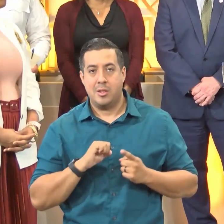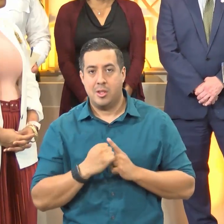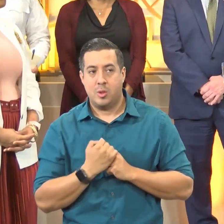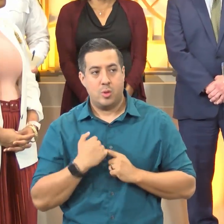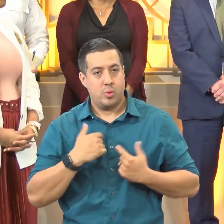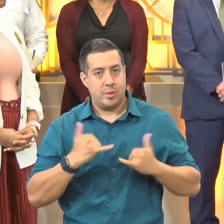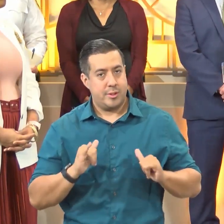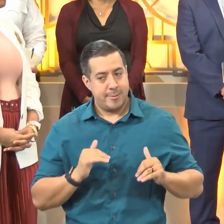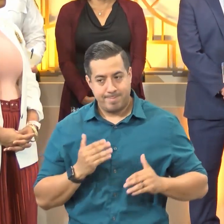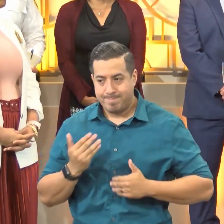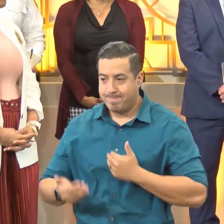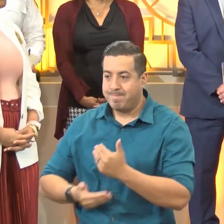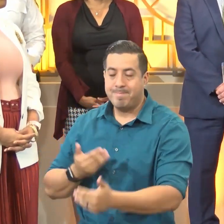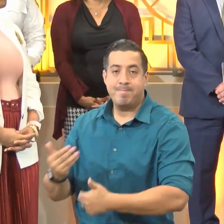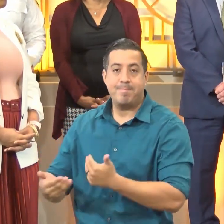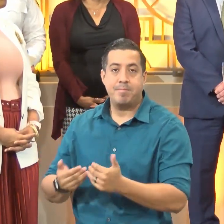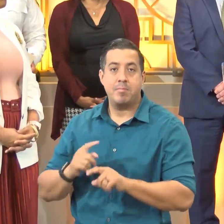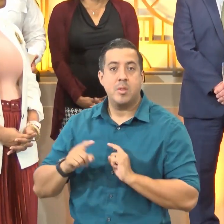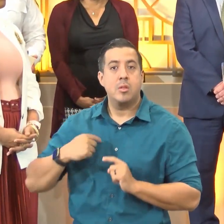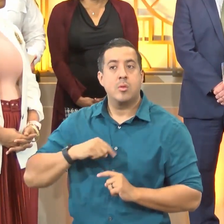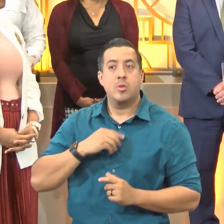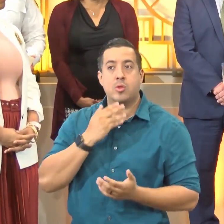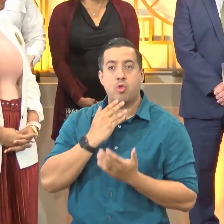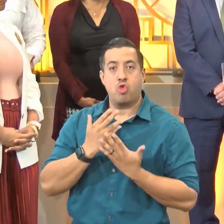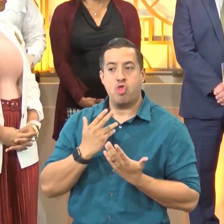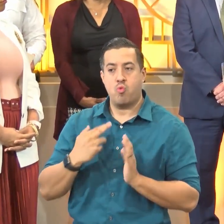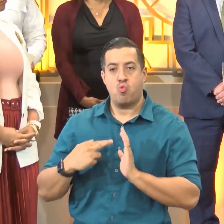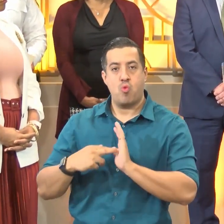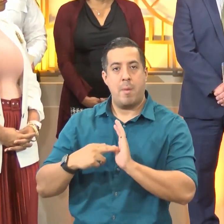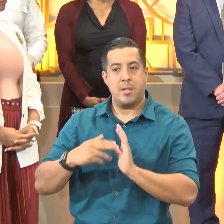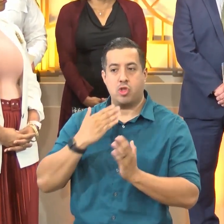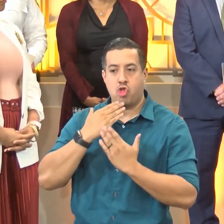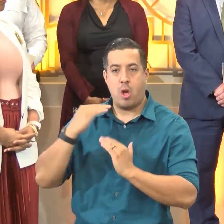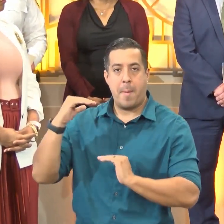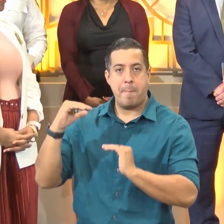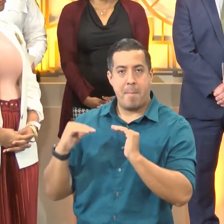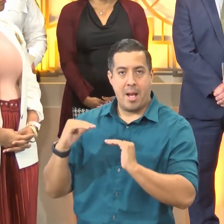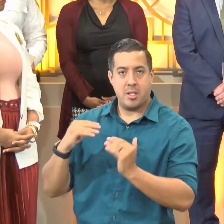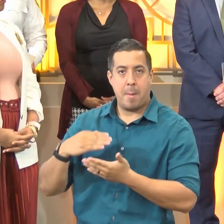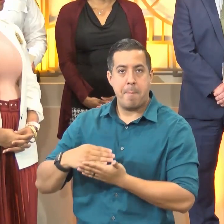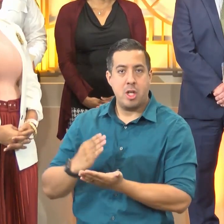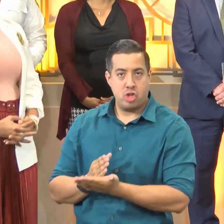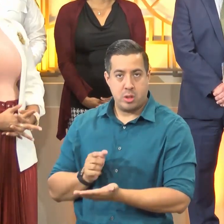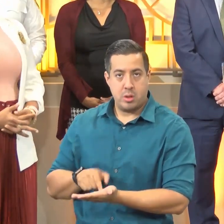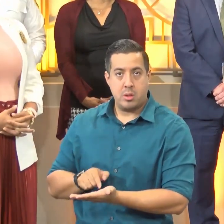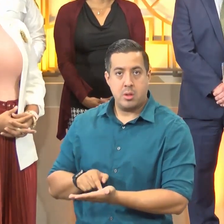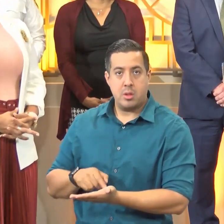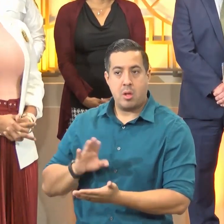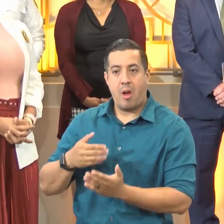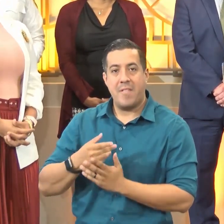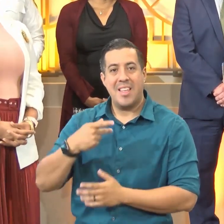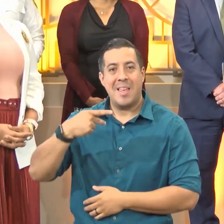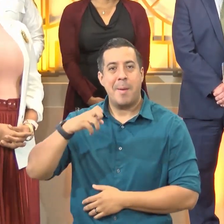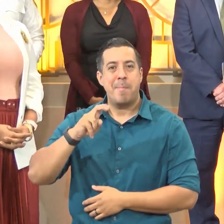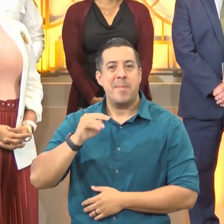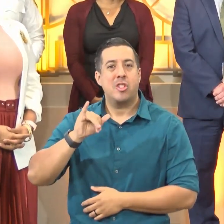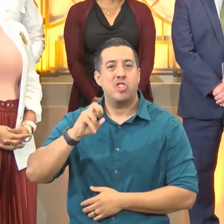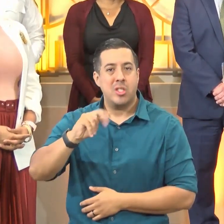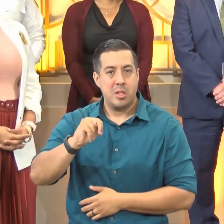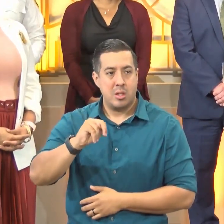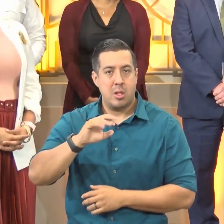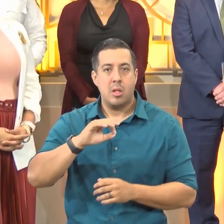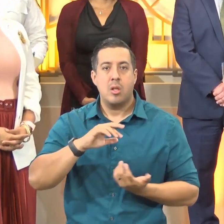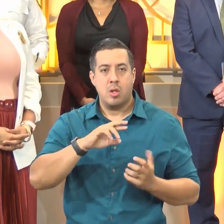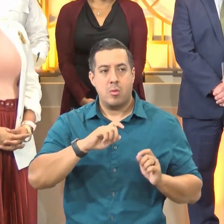moving forward. But it does represent our balanced budget. We have addressed pension reform in